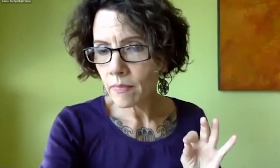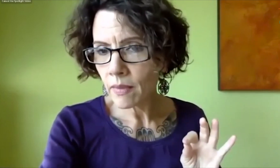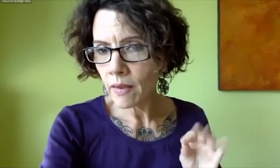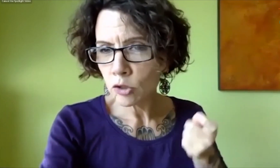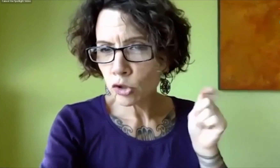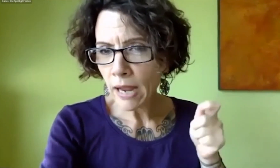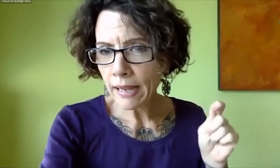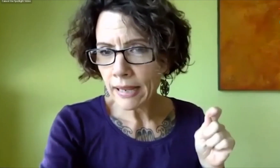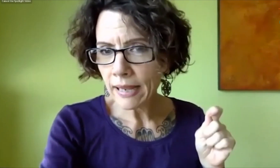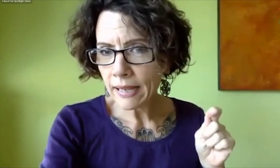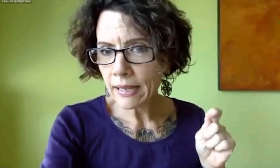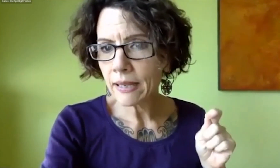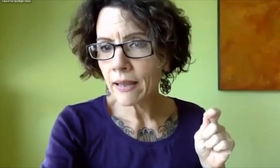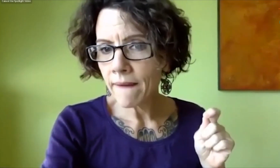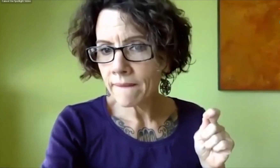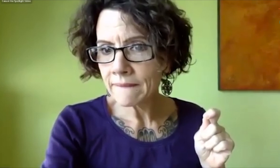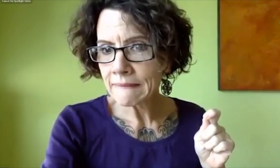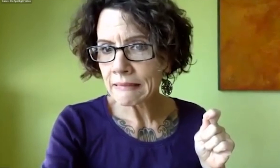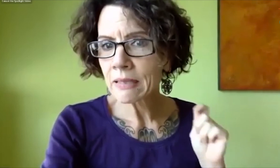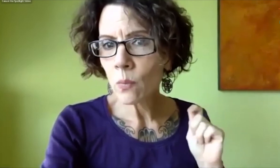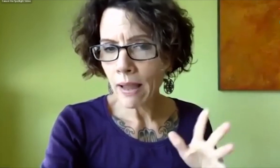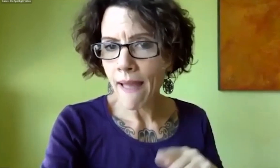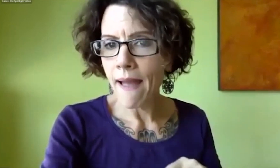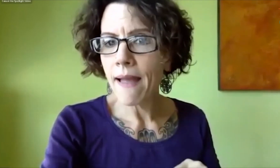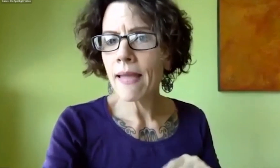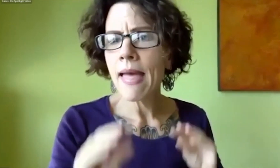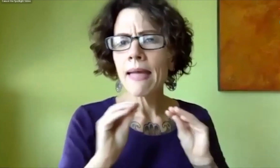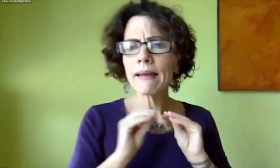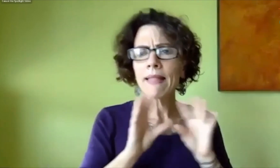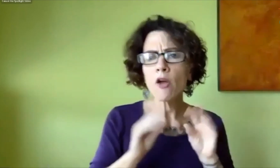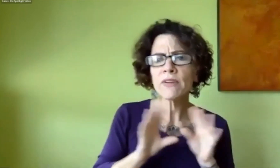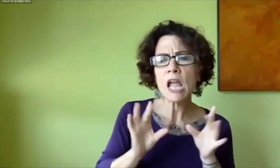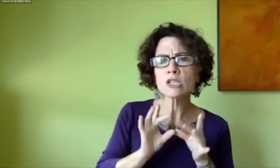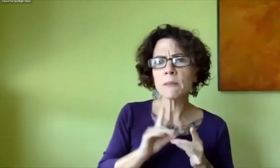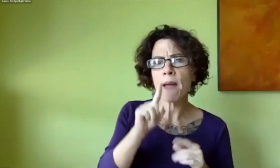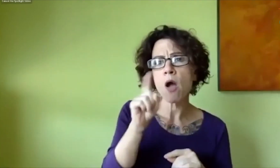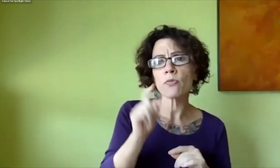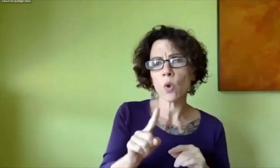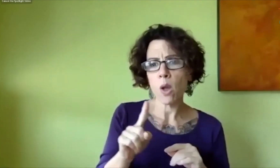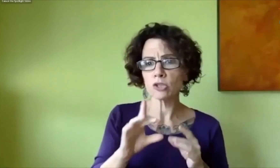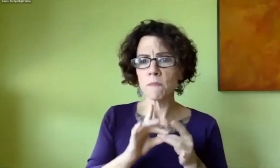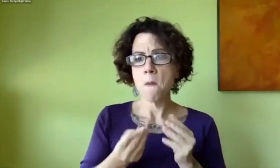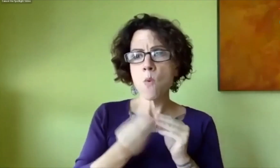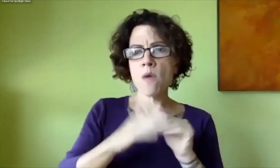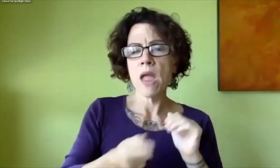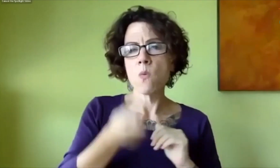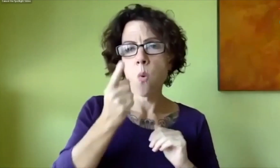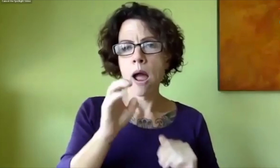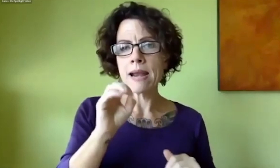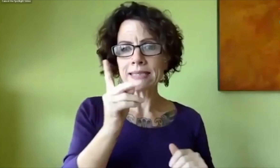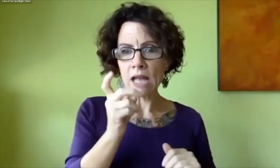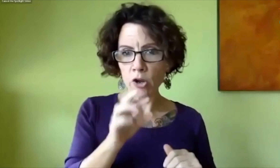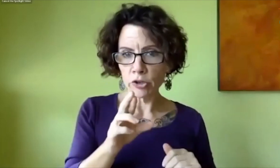Okay, I've gone that. Let me check mark that. Okay. For clarification to a question of more